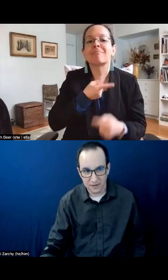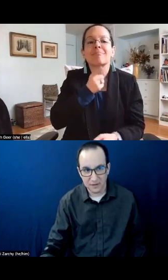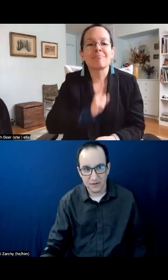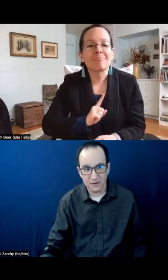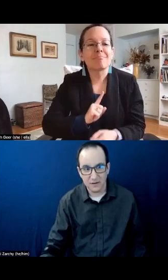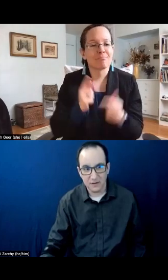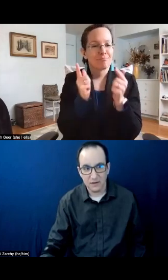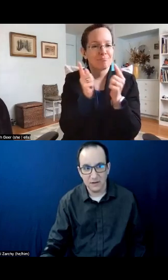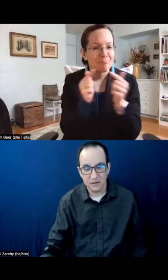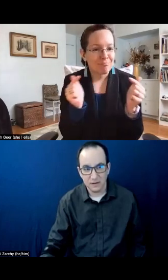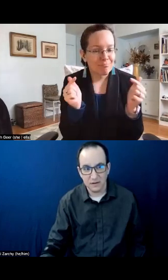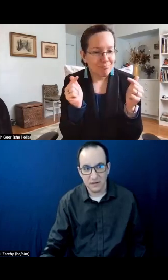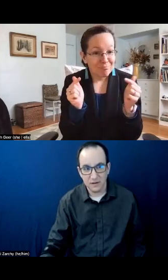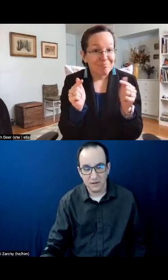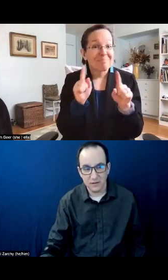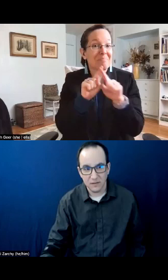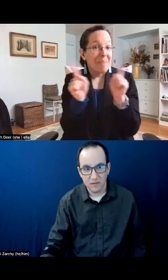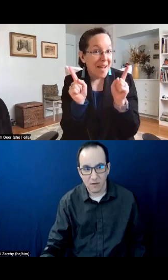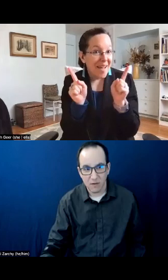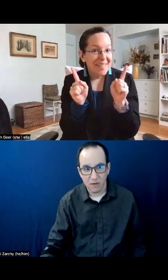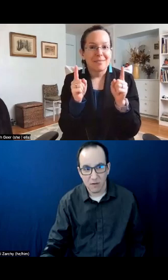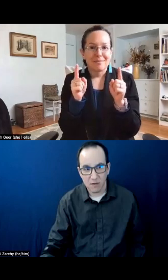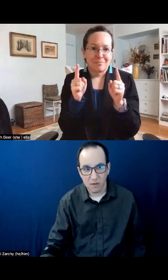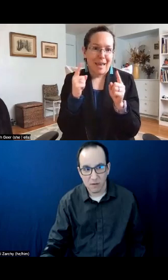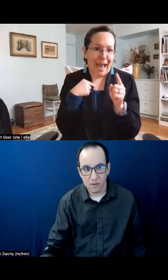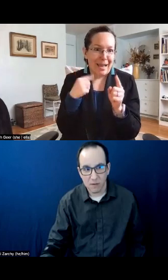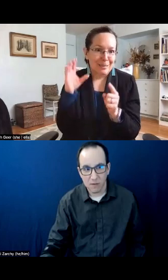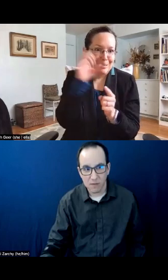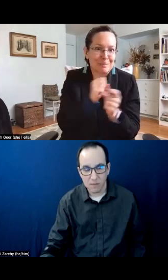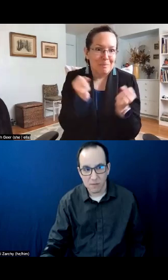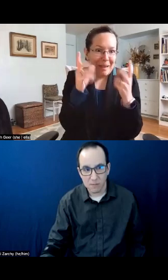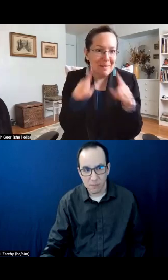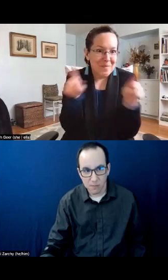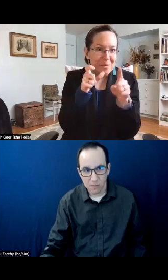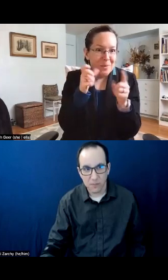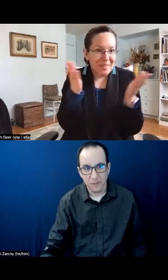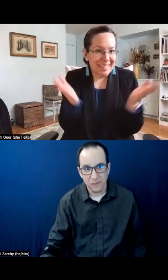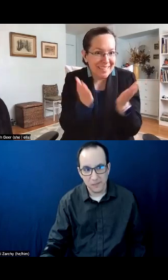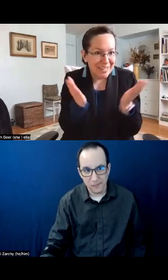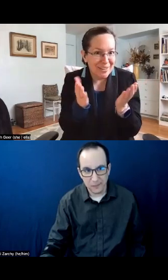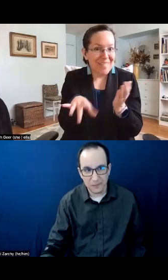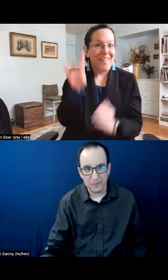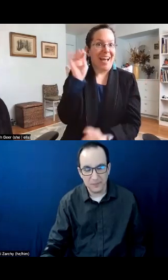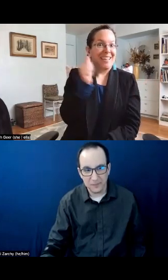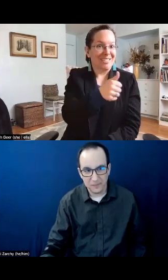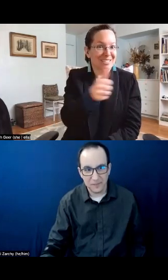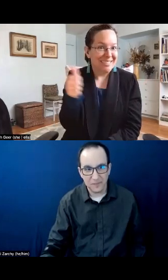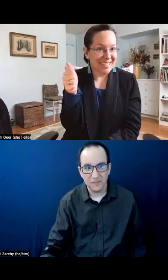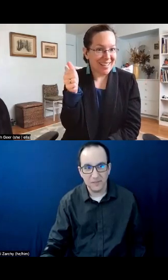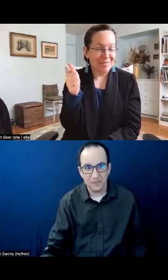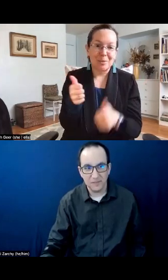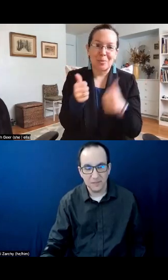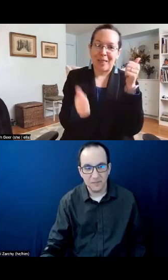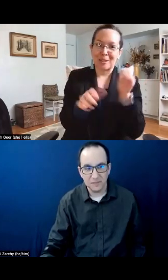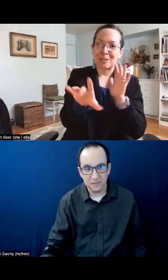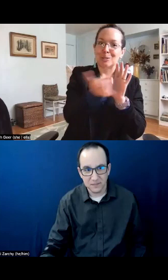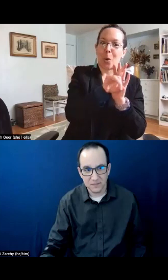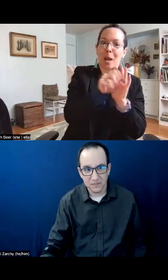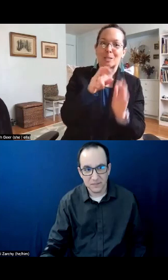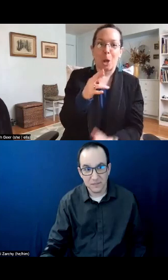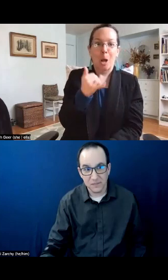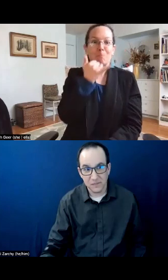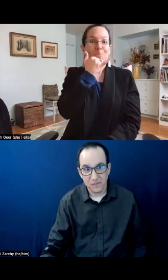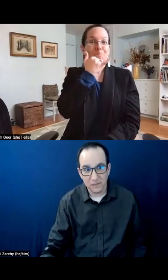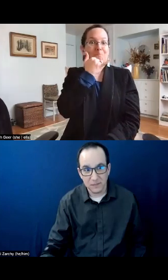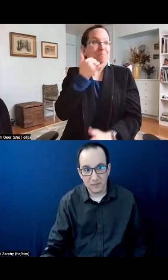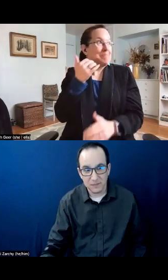related to the auditory method, to speech disorders, to swallowing disorders, and the like, and working with clients in that regard.